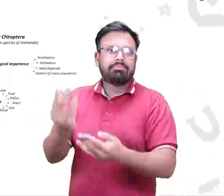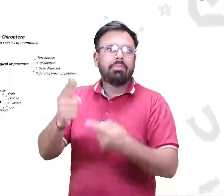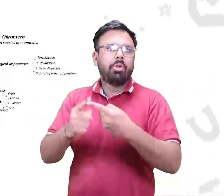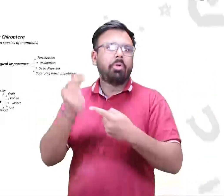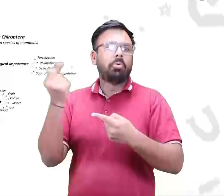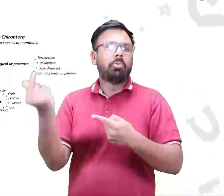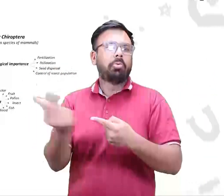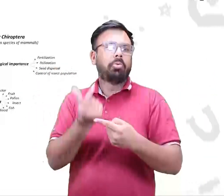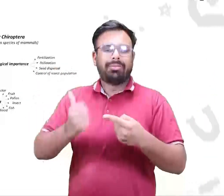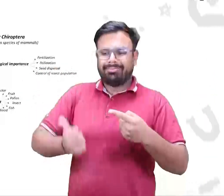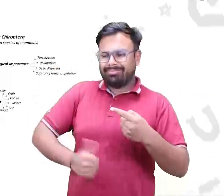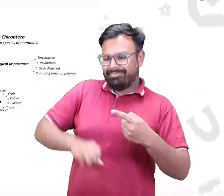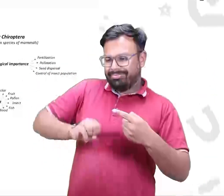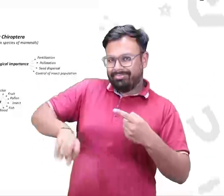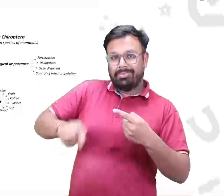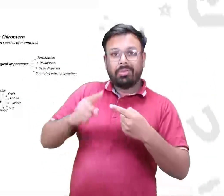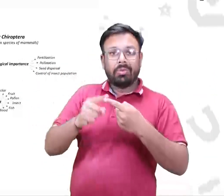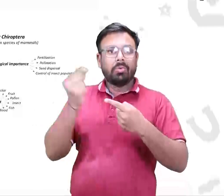fertilization